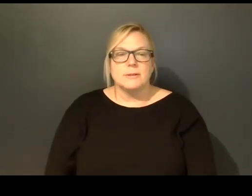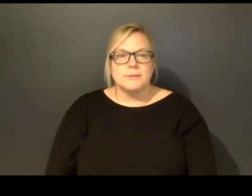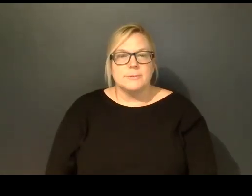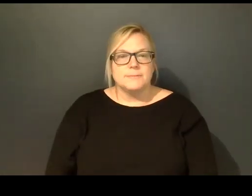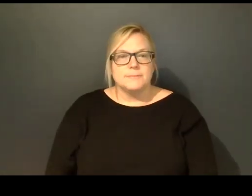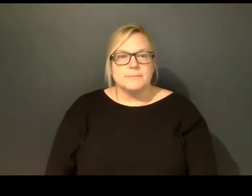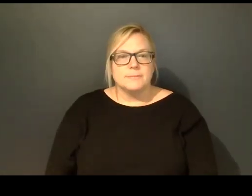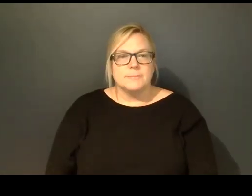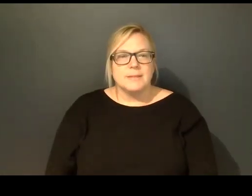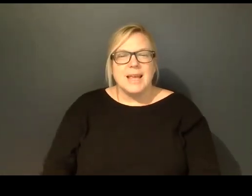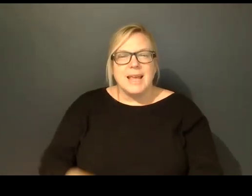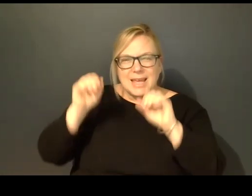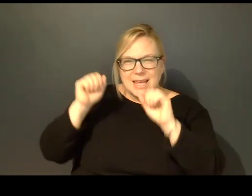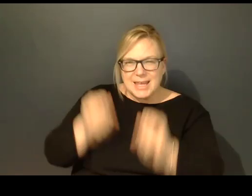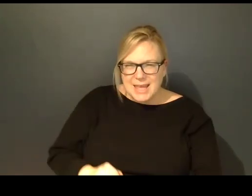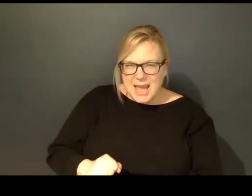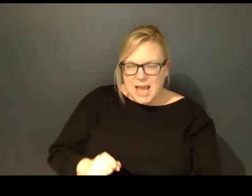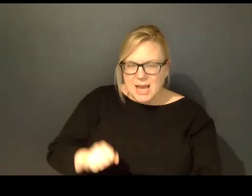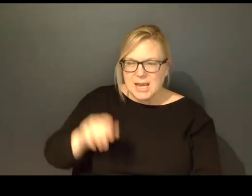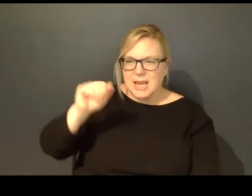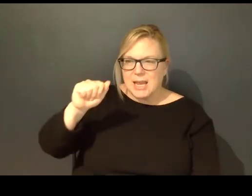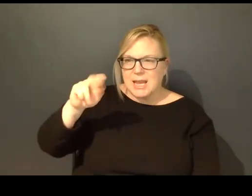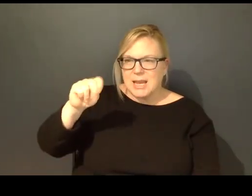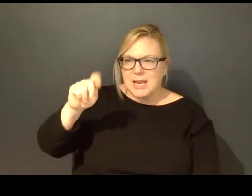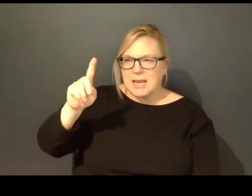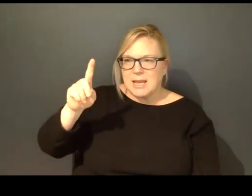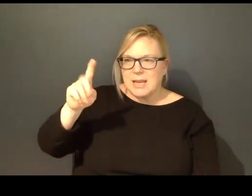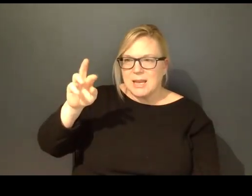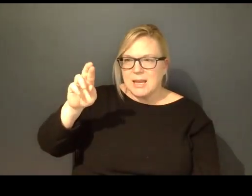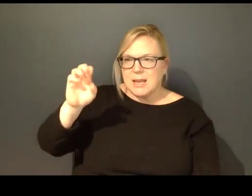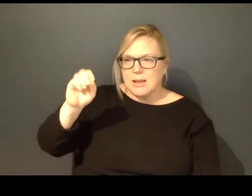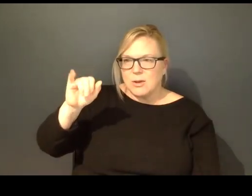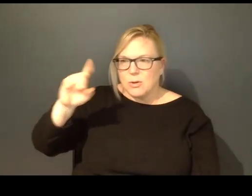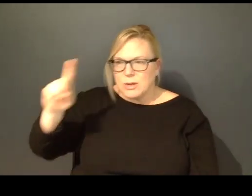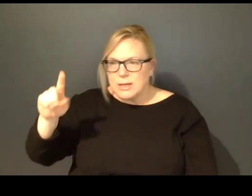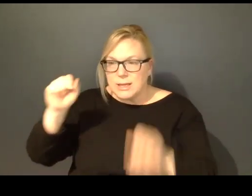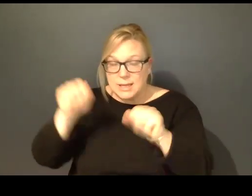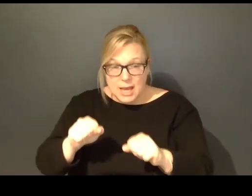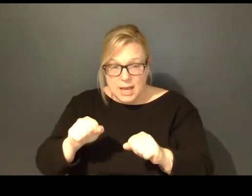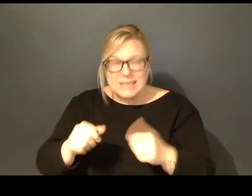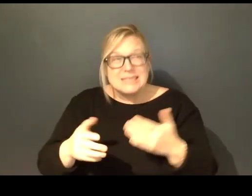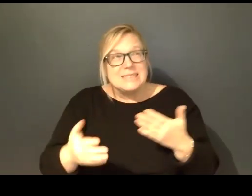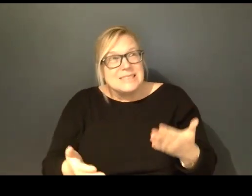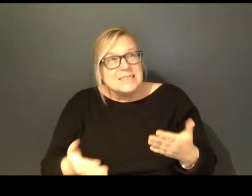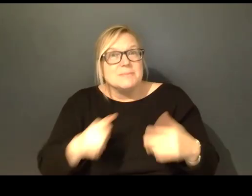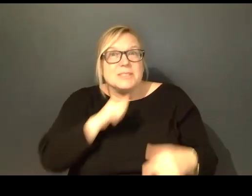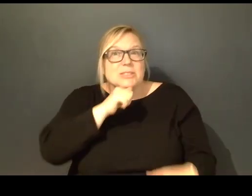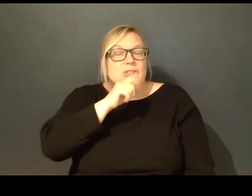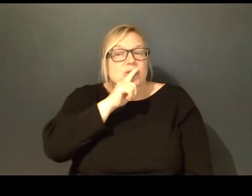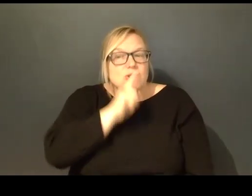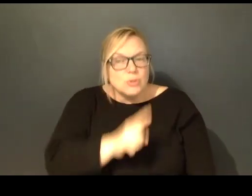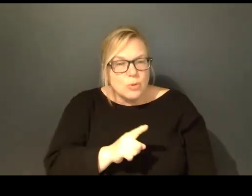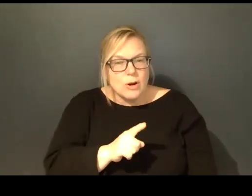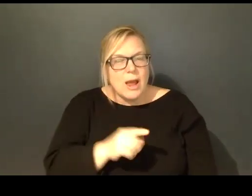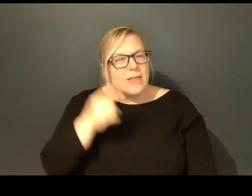not for Android, as far as we know. I can't answer that. I'm pretty sure it's